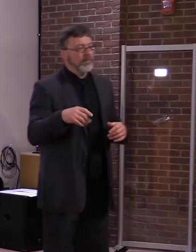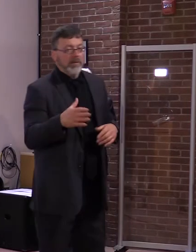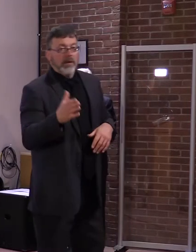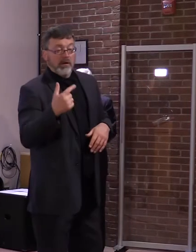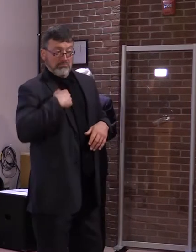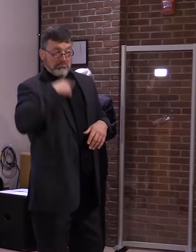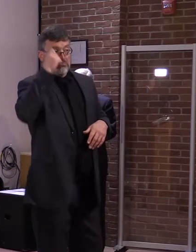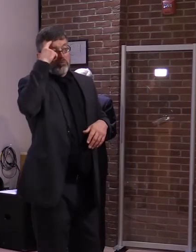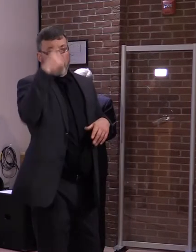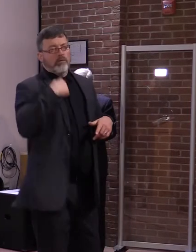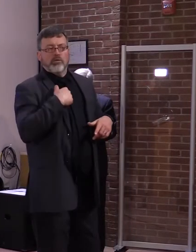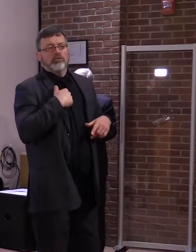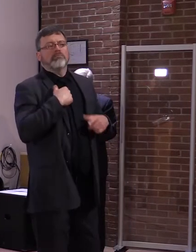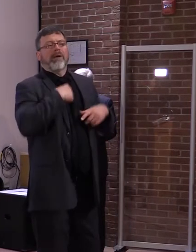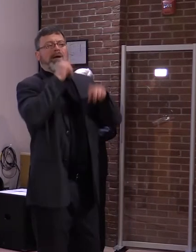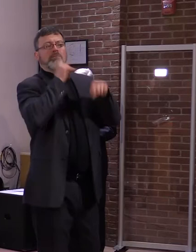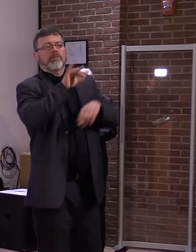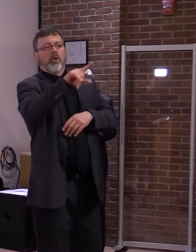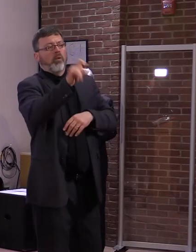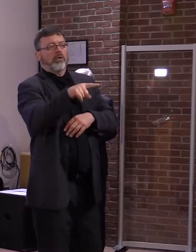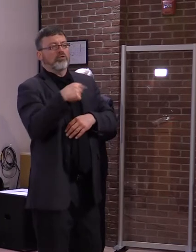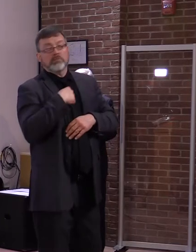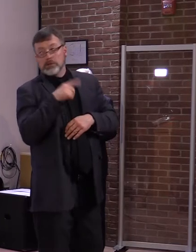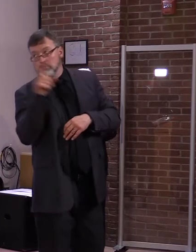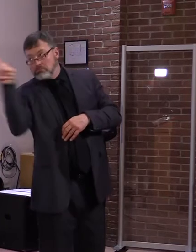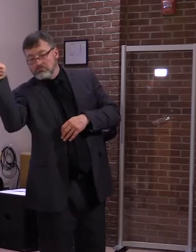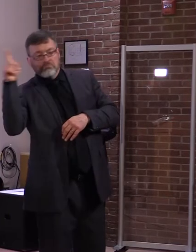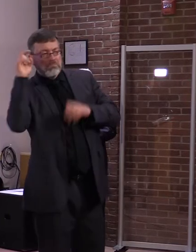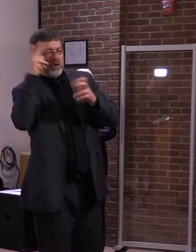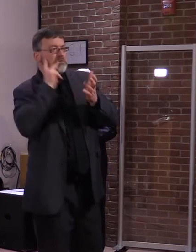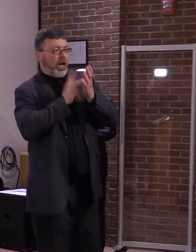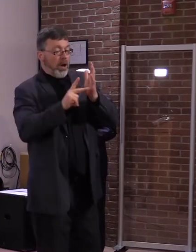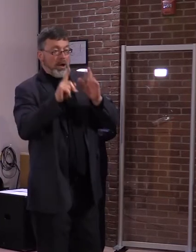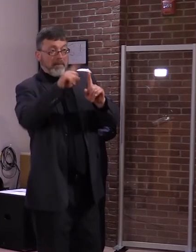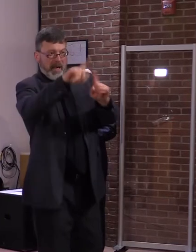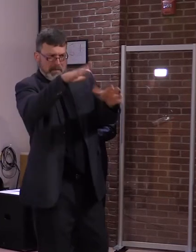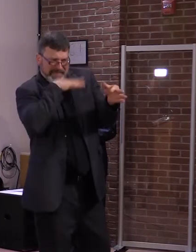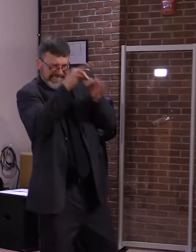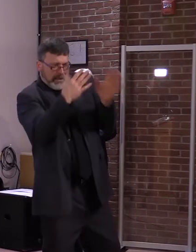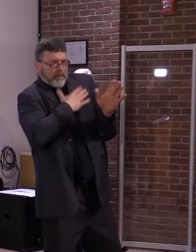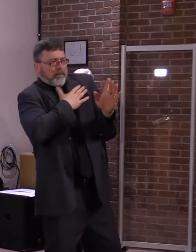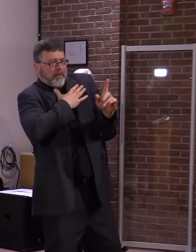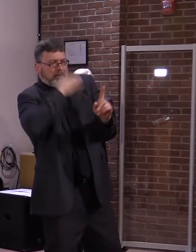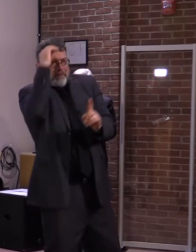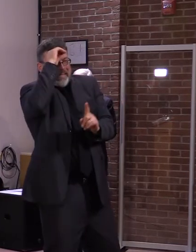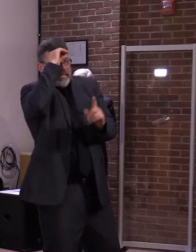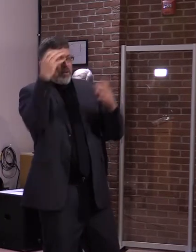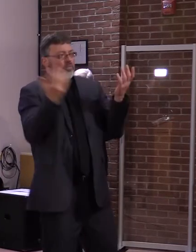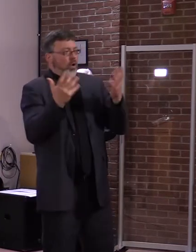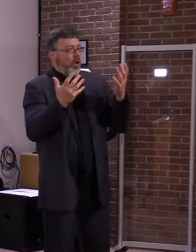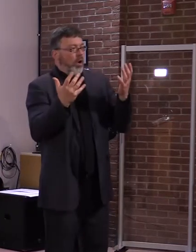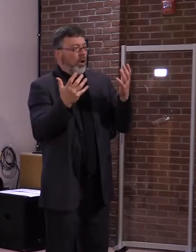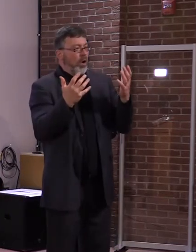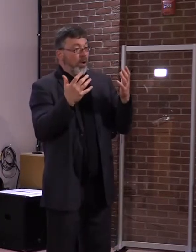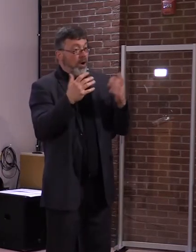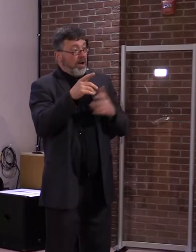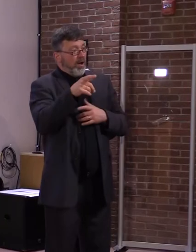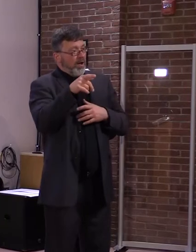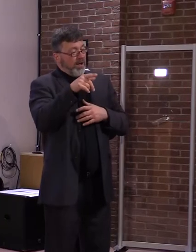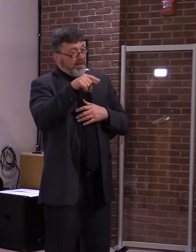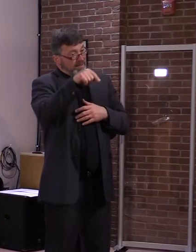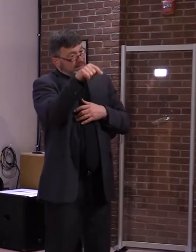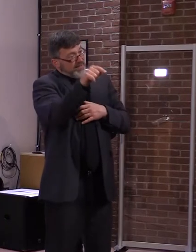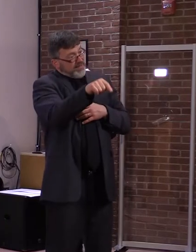From my standpoint, you know, we still have a lot to learn, to reflect on in terms of the pandemic and the silver linings associated with